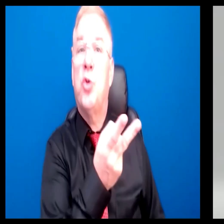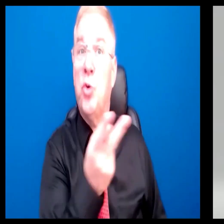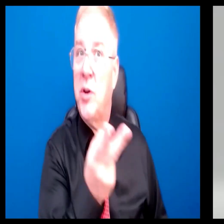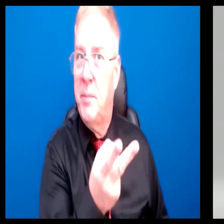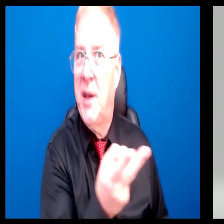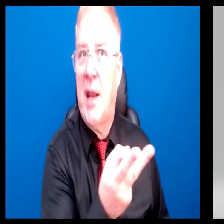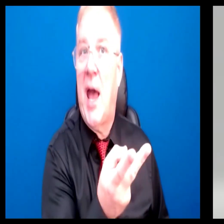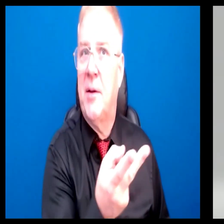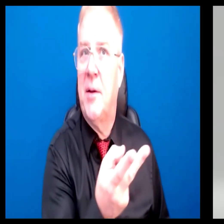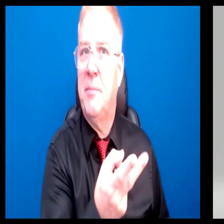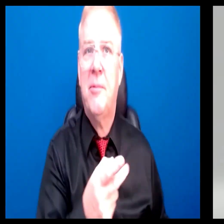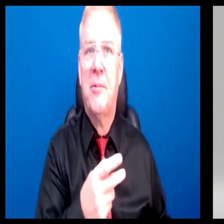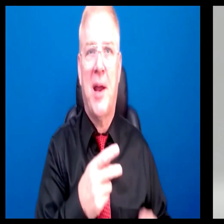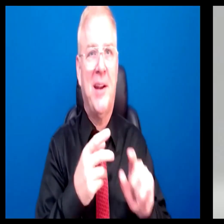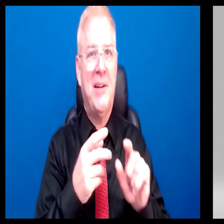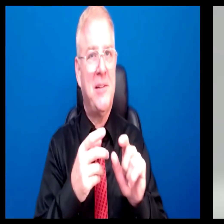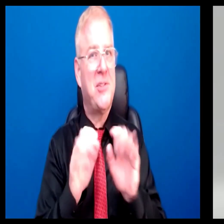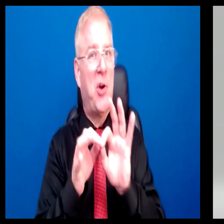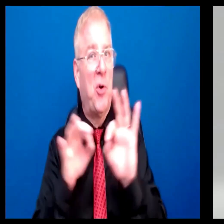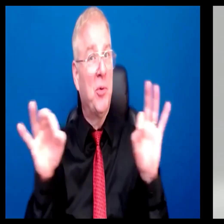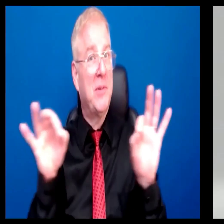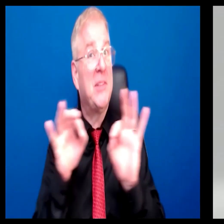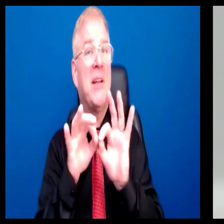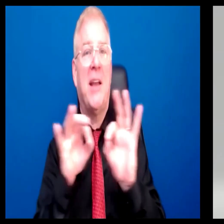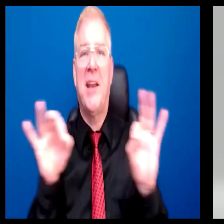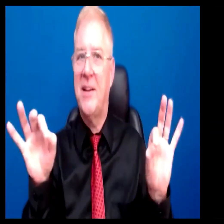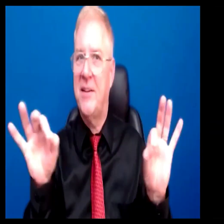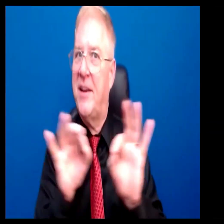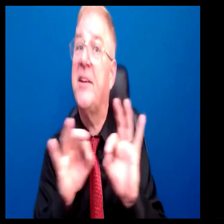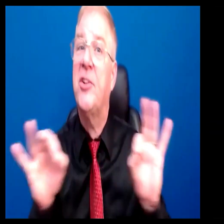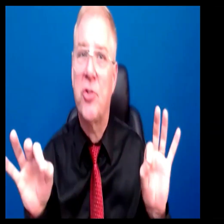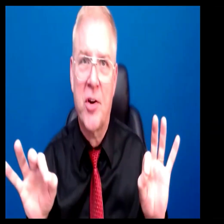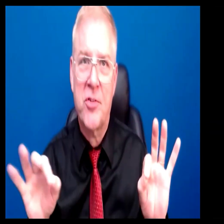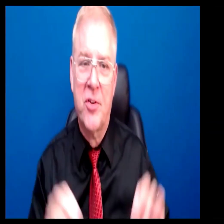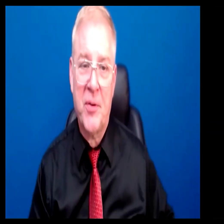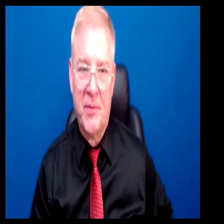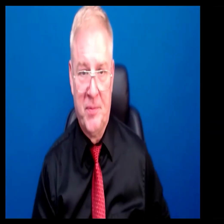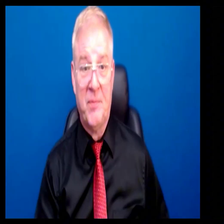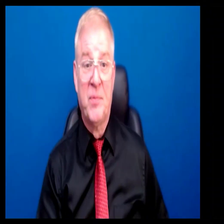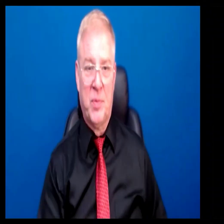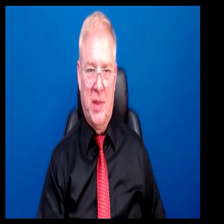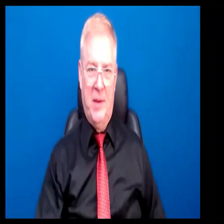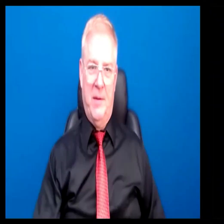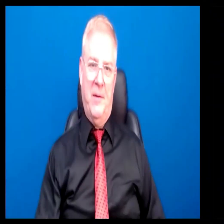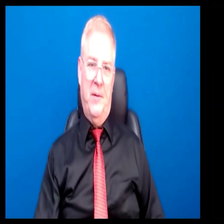You too could be an item, right? So, again, sentence structure.